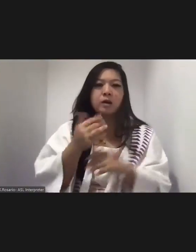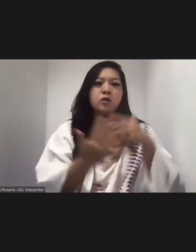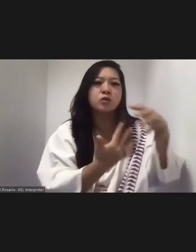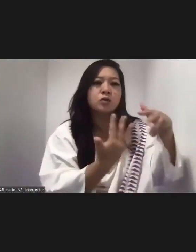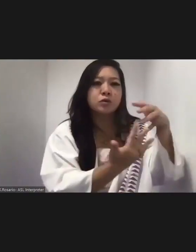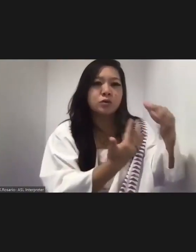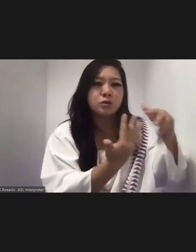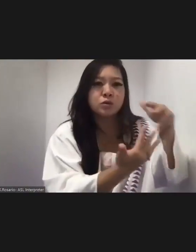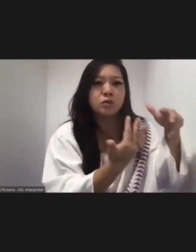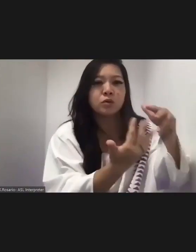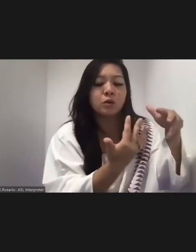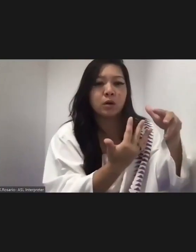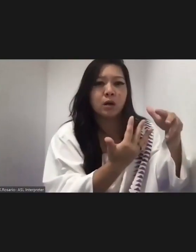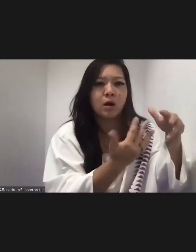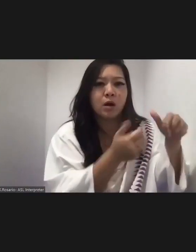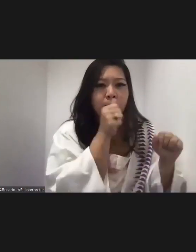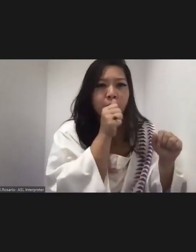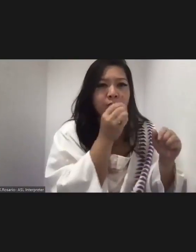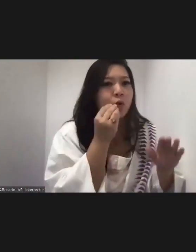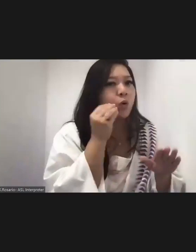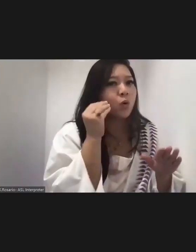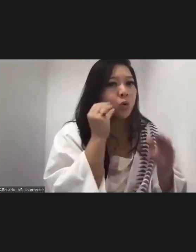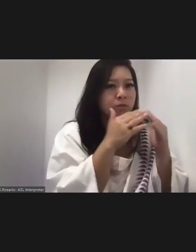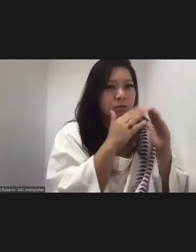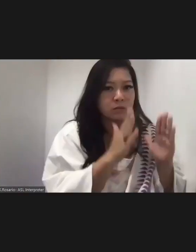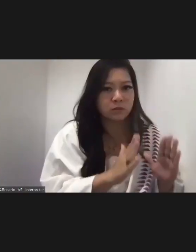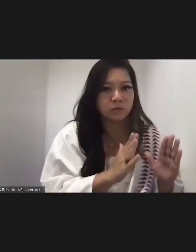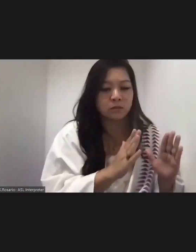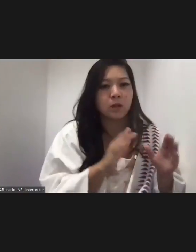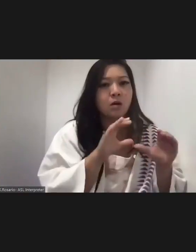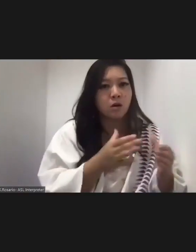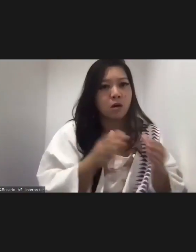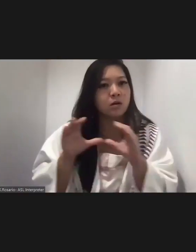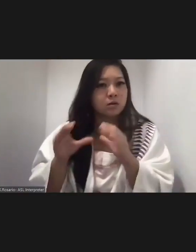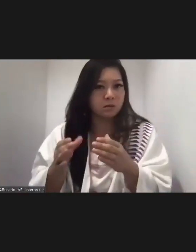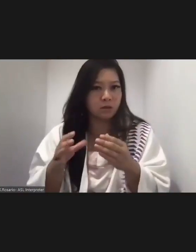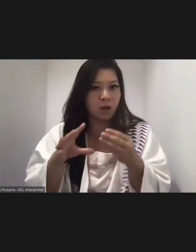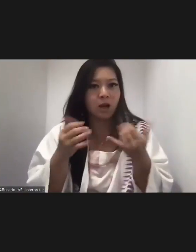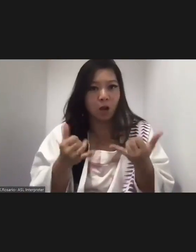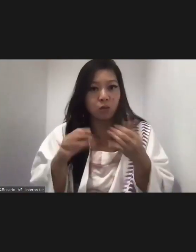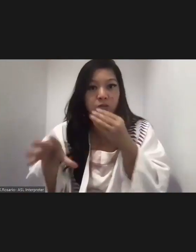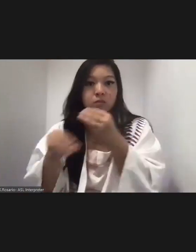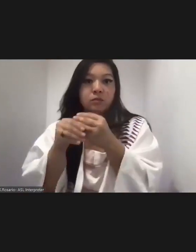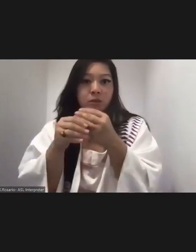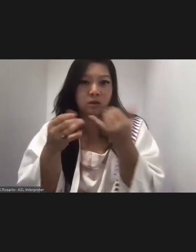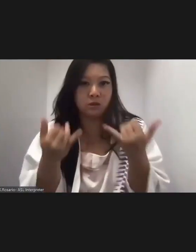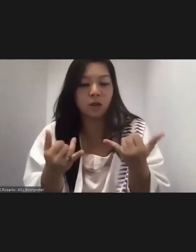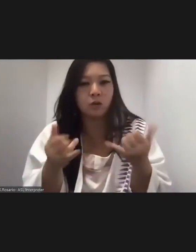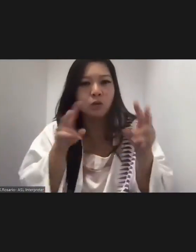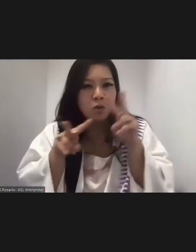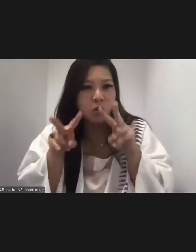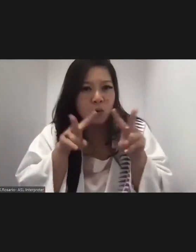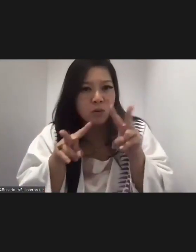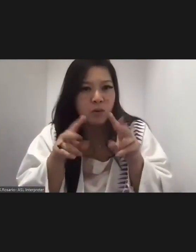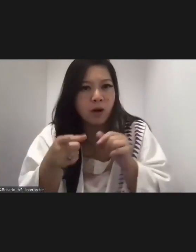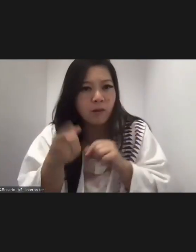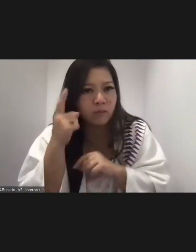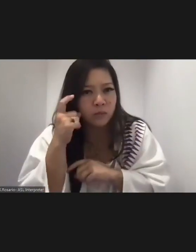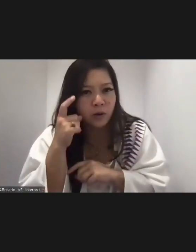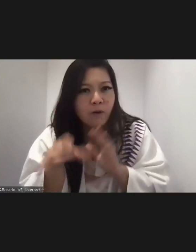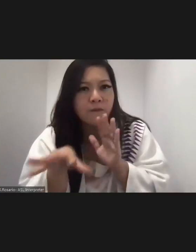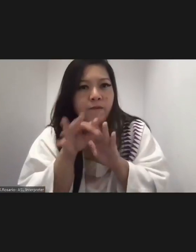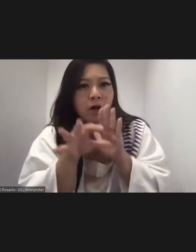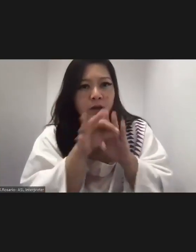private residence. Additional clusters are currently being investigated, and we believe